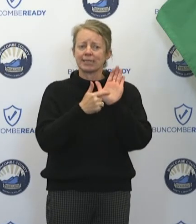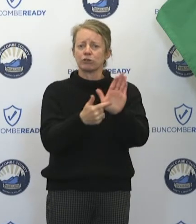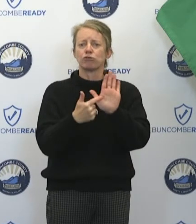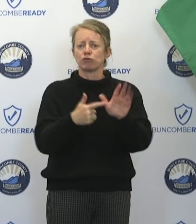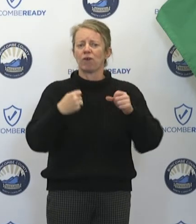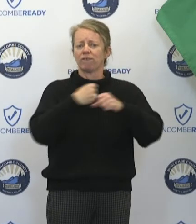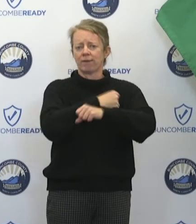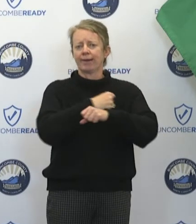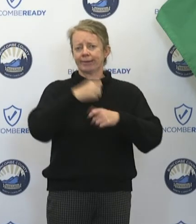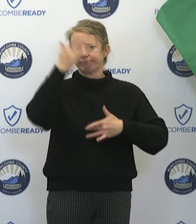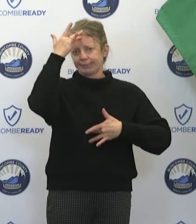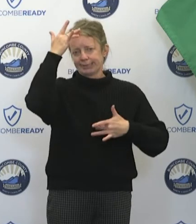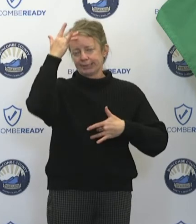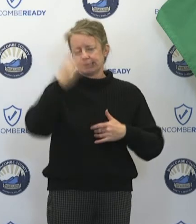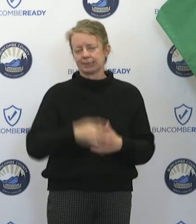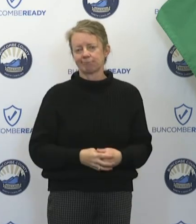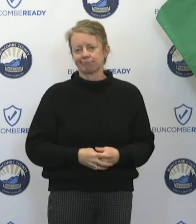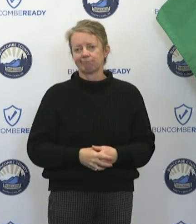pandemic.